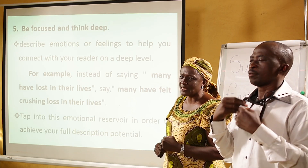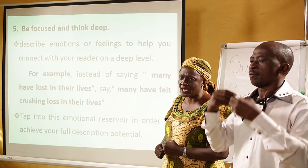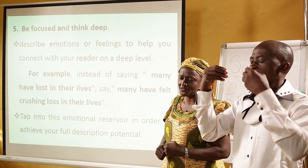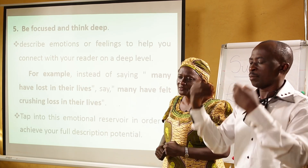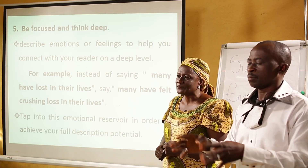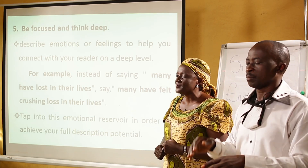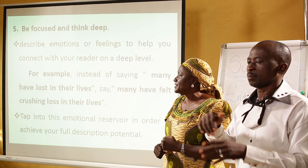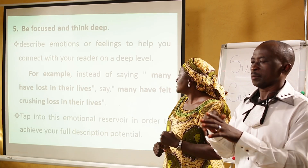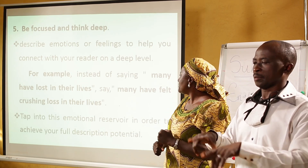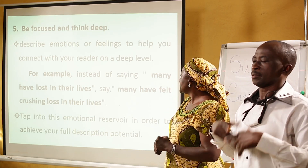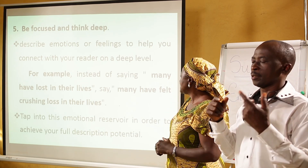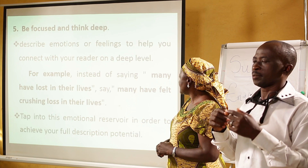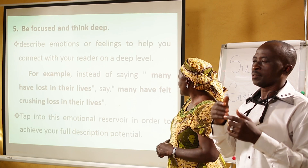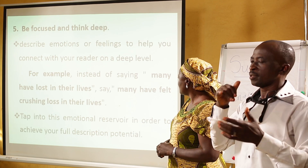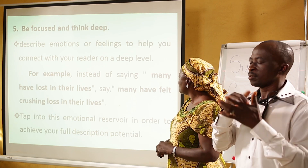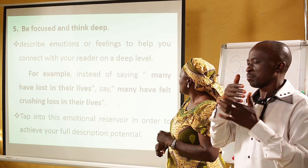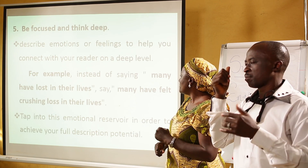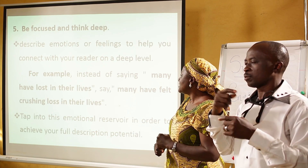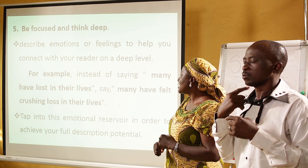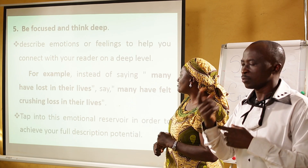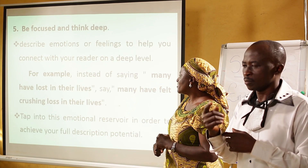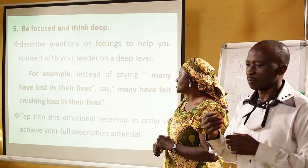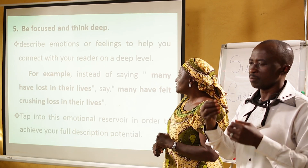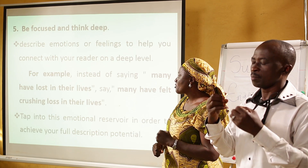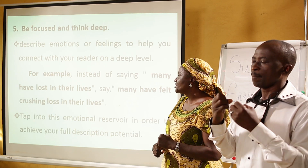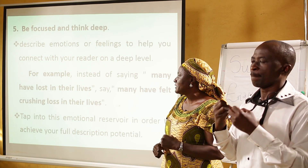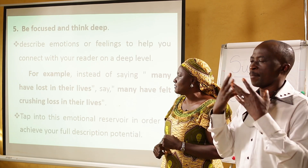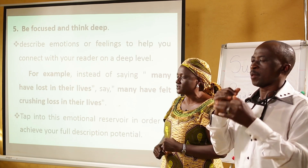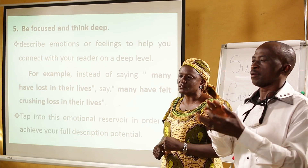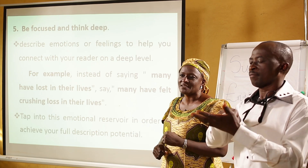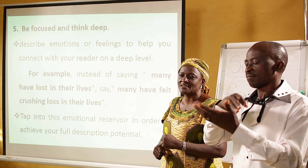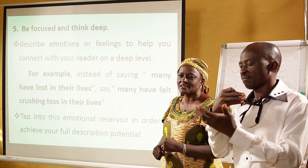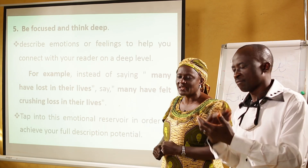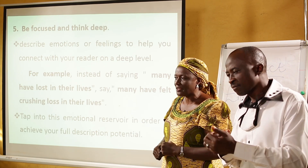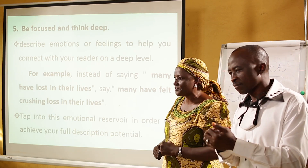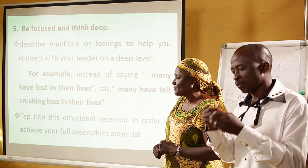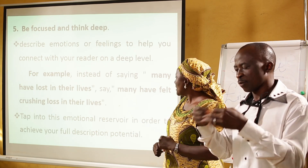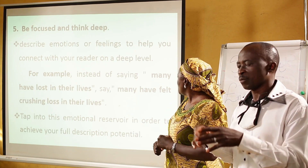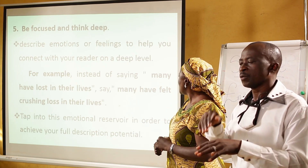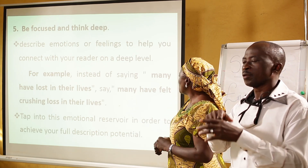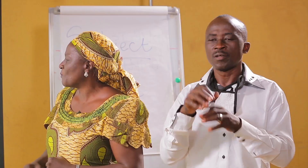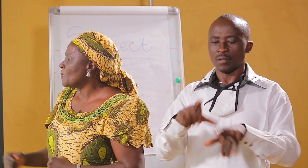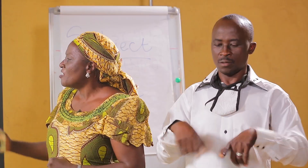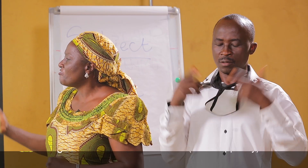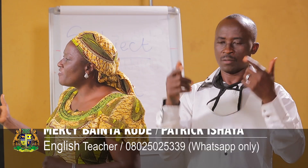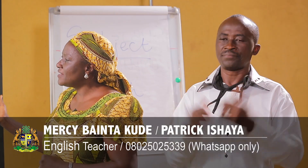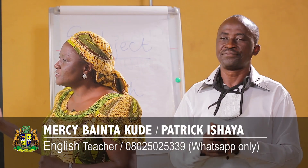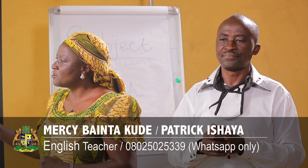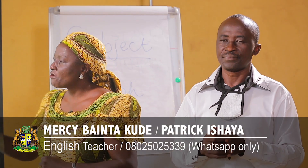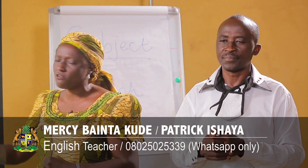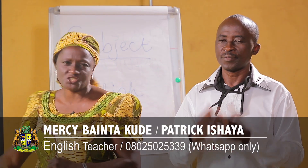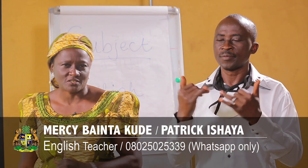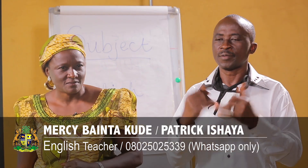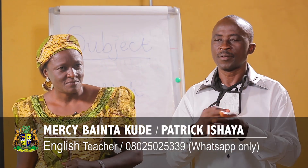lost in their lives, it is better to say many have felt crushing loss in their lives. Now,